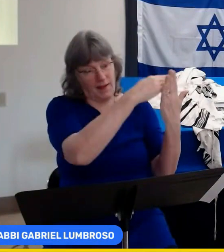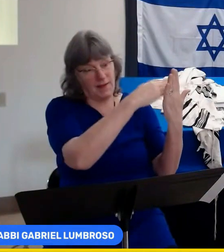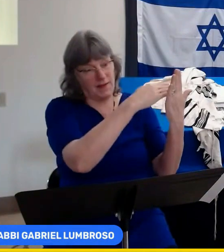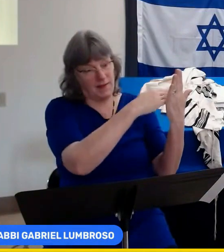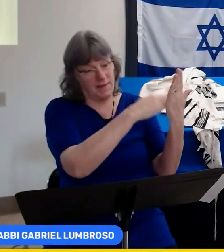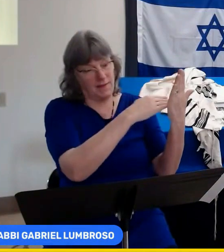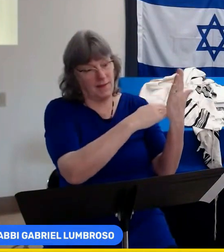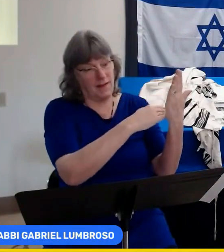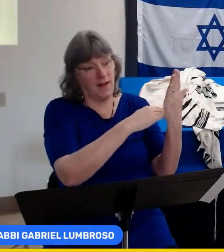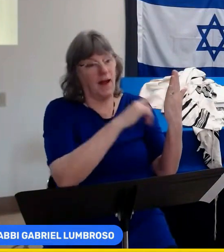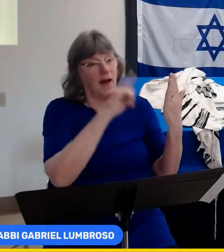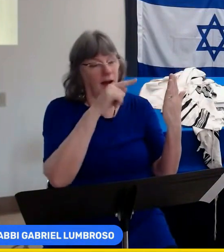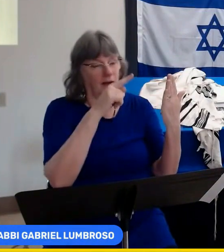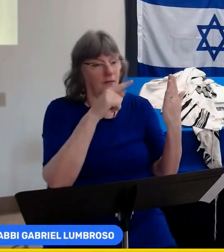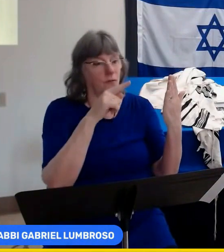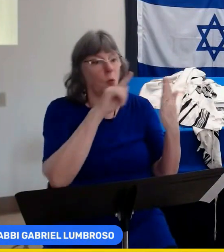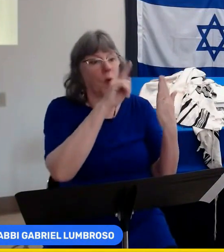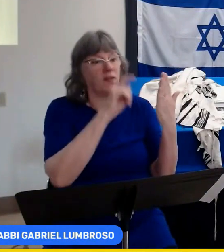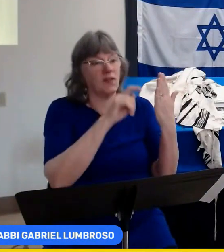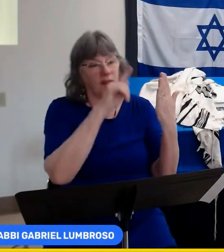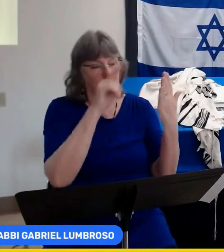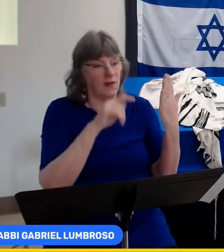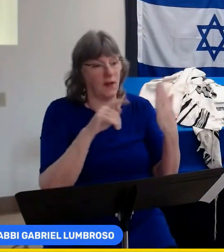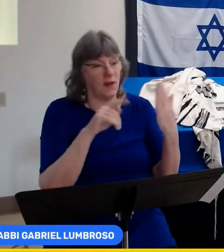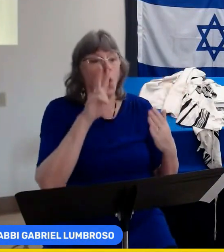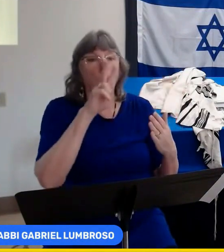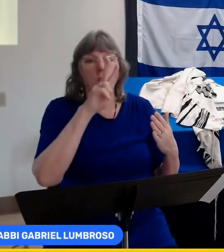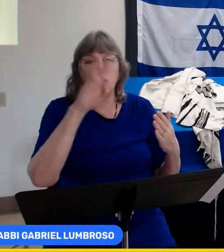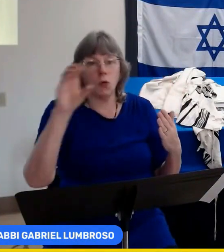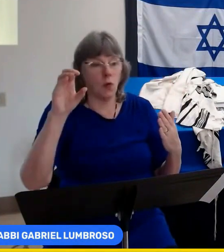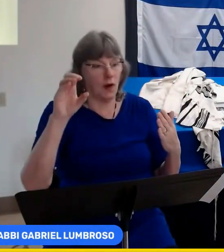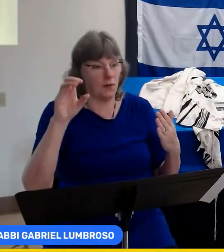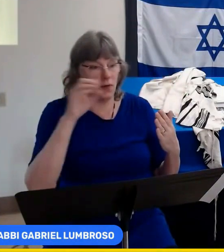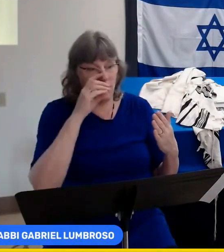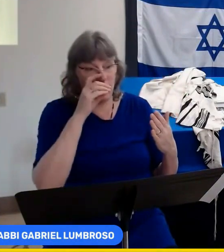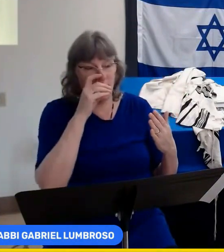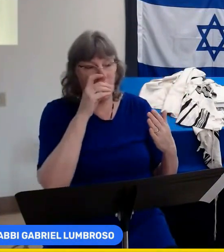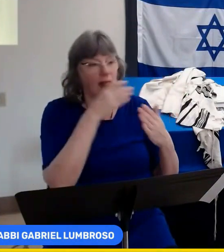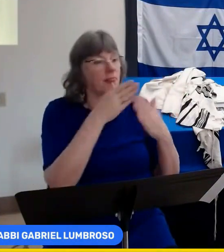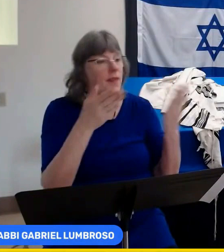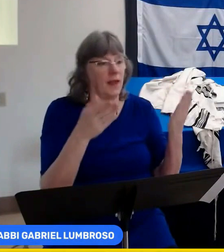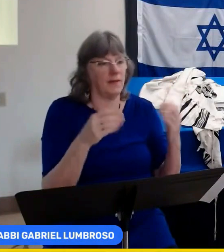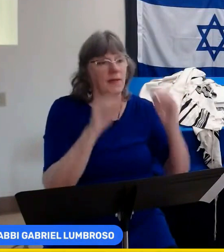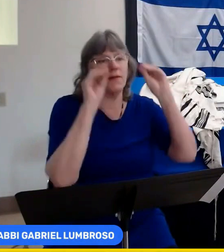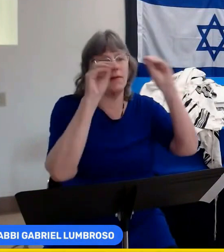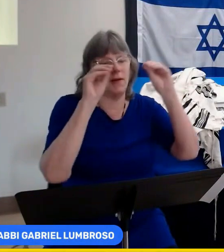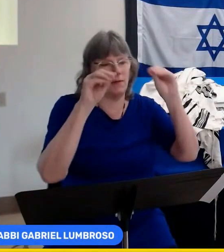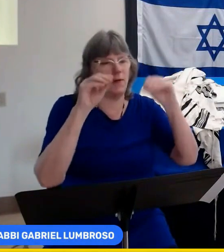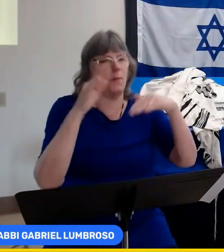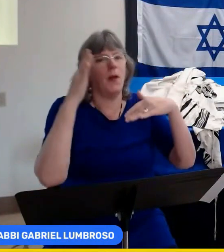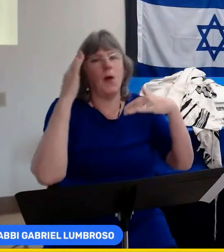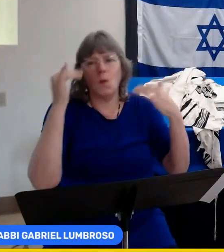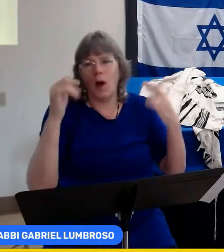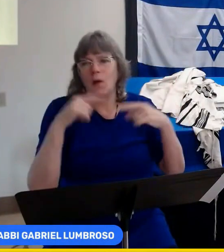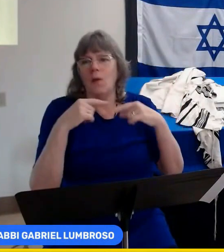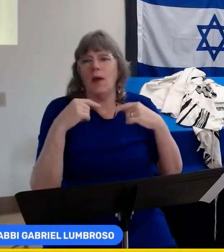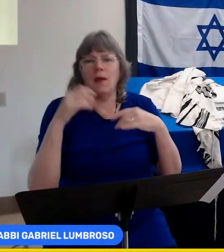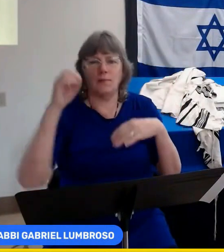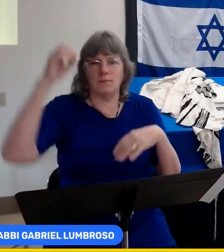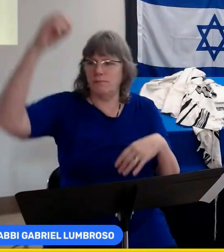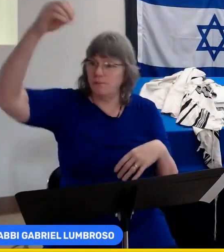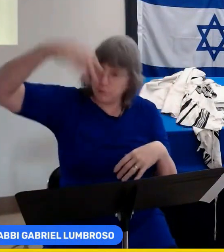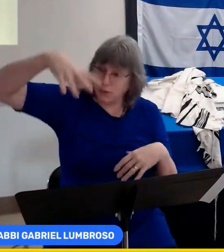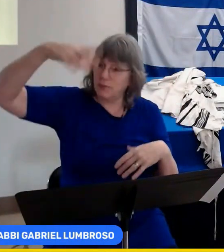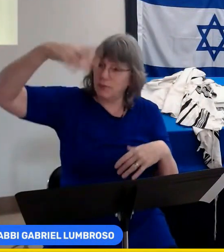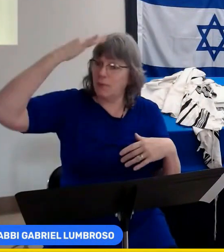about America's political system, an American understanding of American wars in the world, and why did we drop the